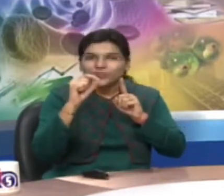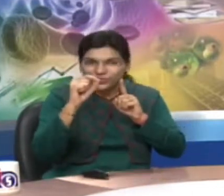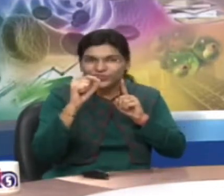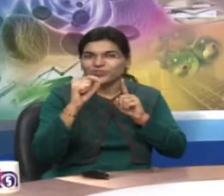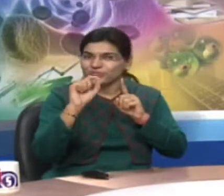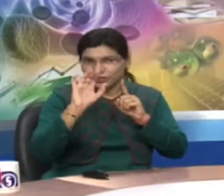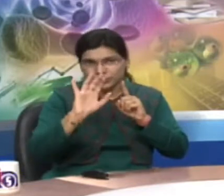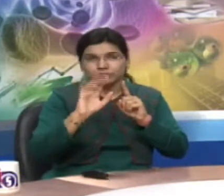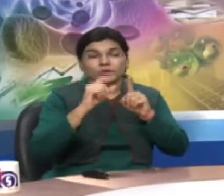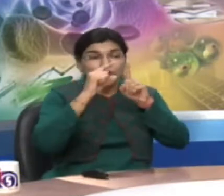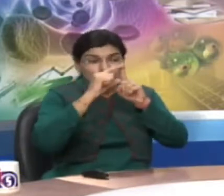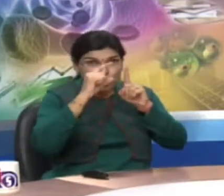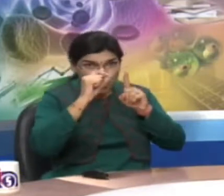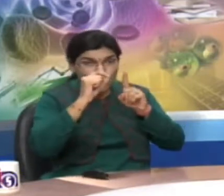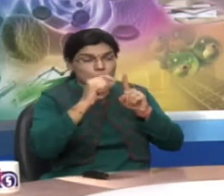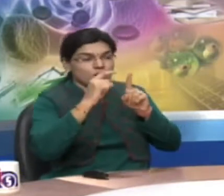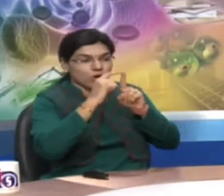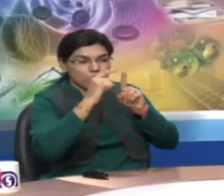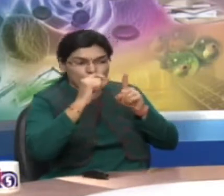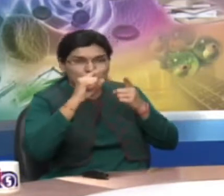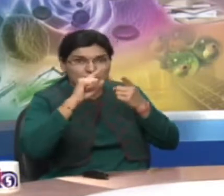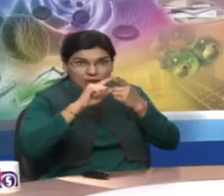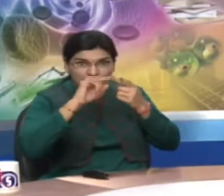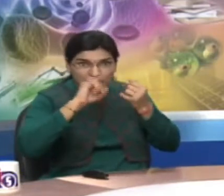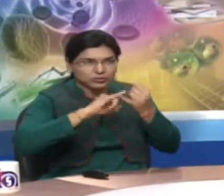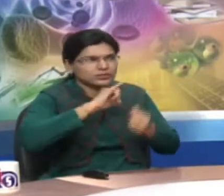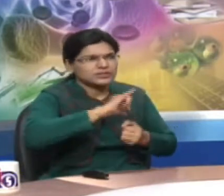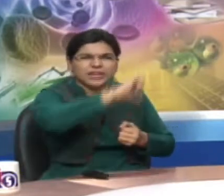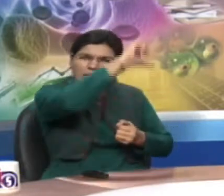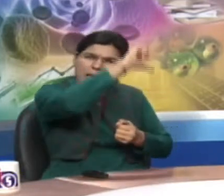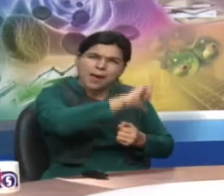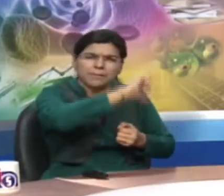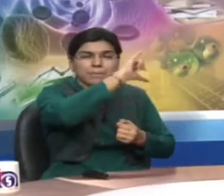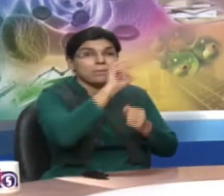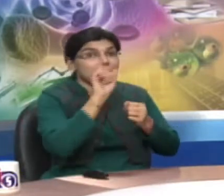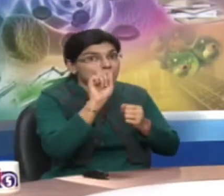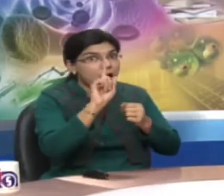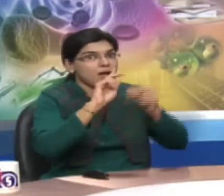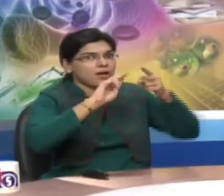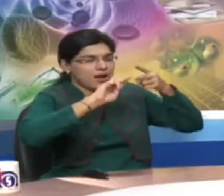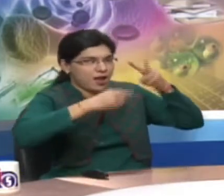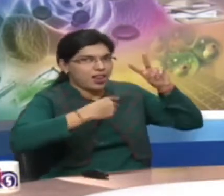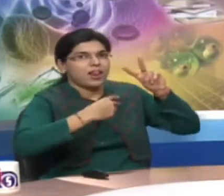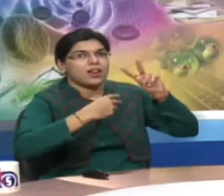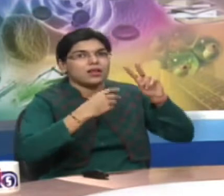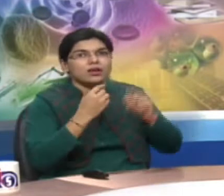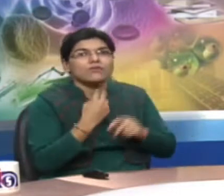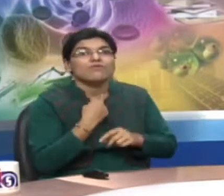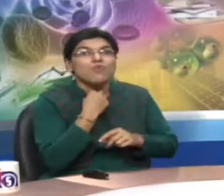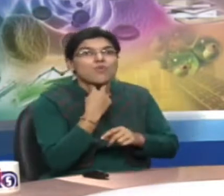They are used whenever do is used in a sentence.